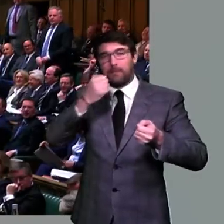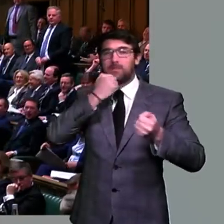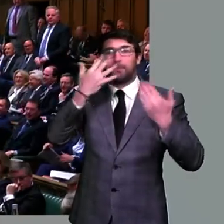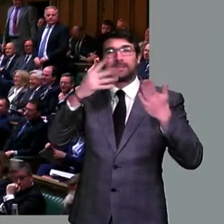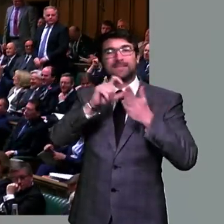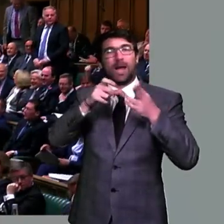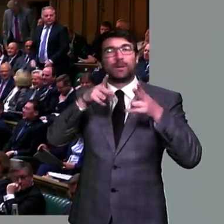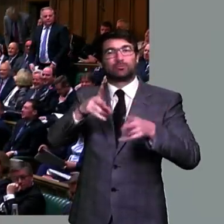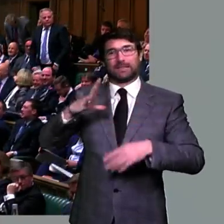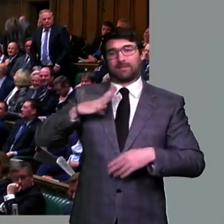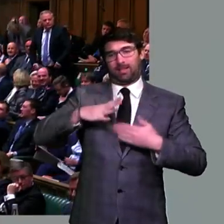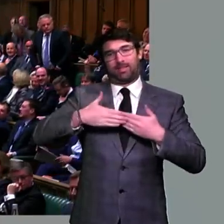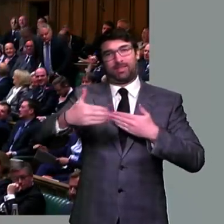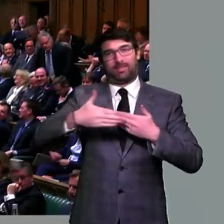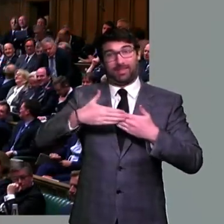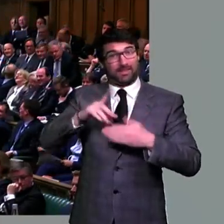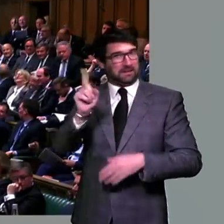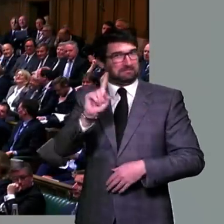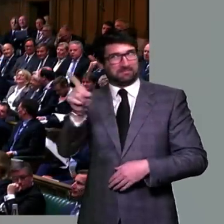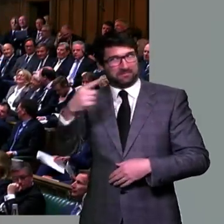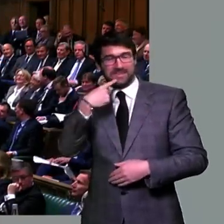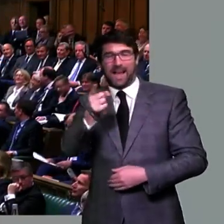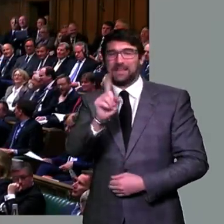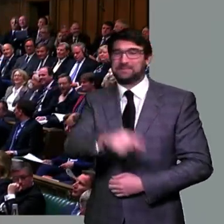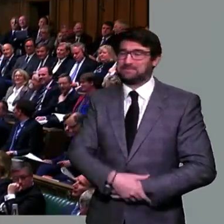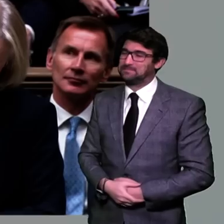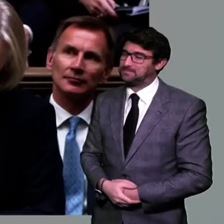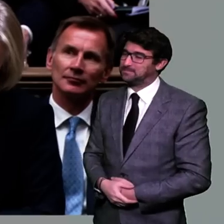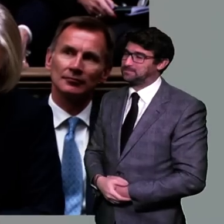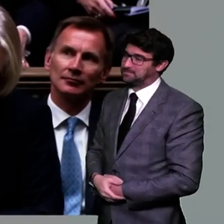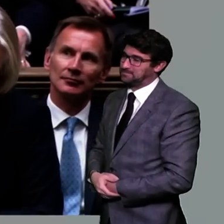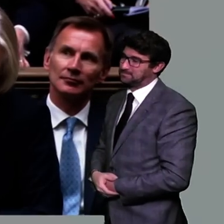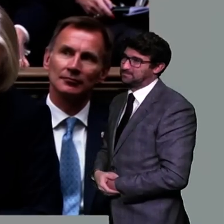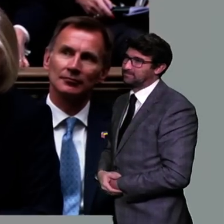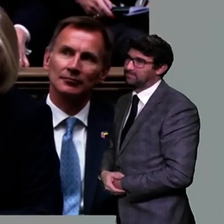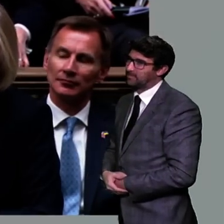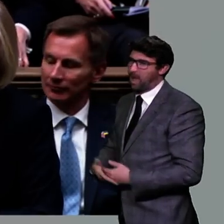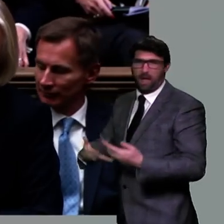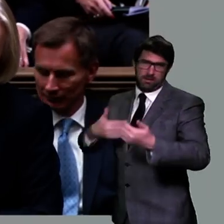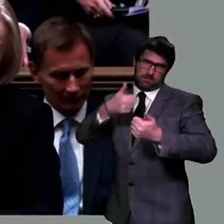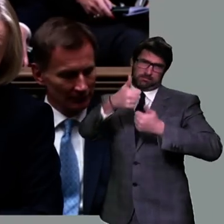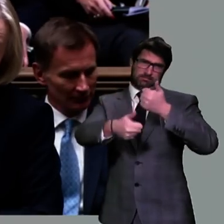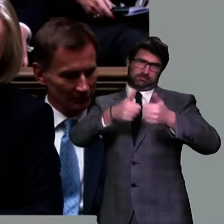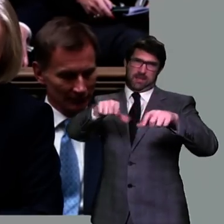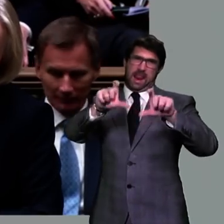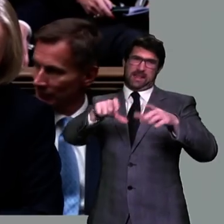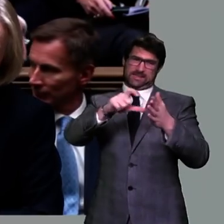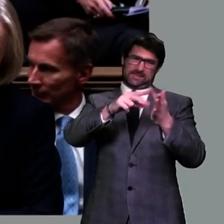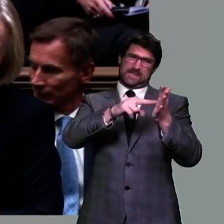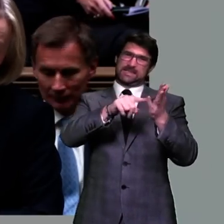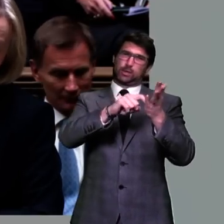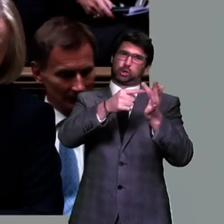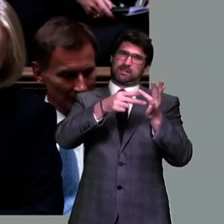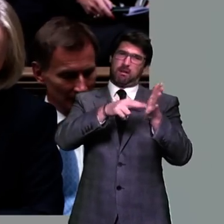Prime Minister. Well, I join my honourable friend in congratulating the Lee Centurions on their return to the Super